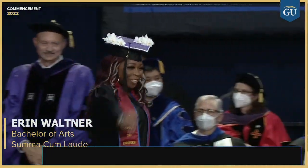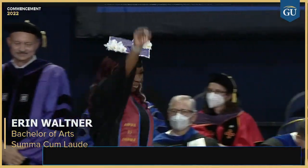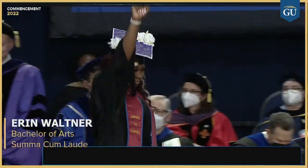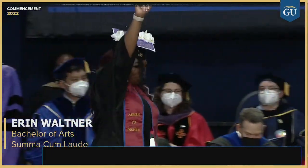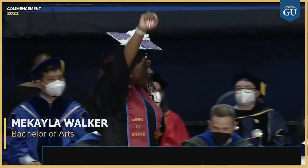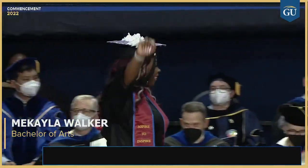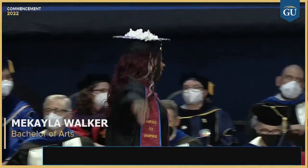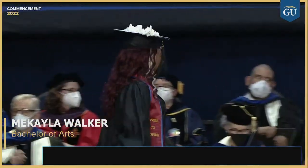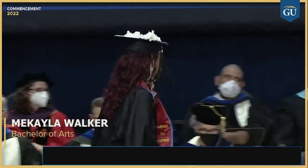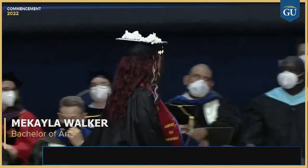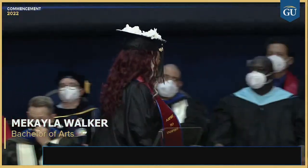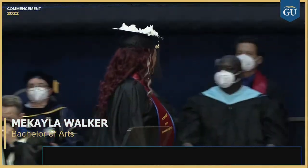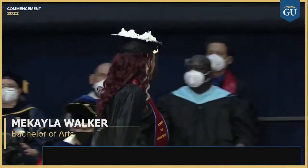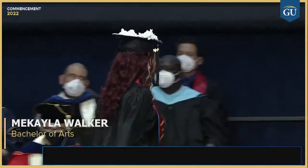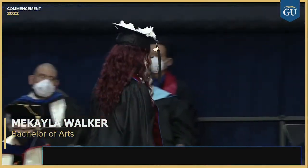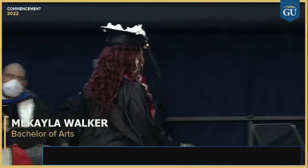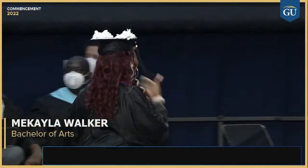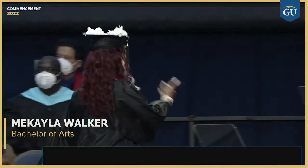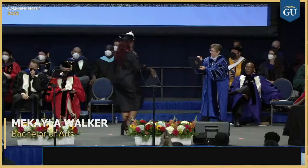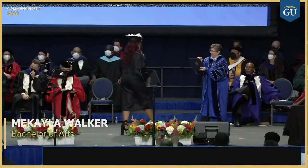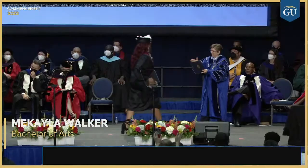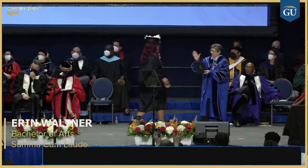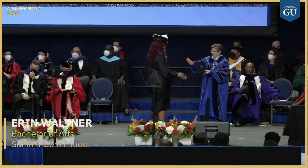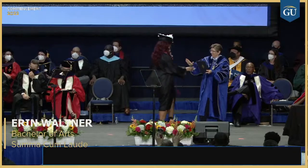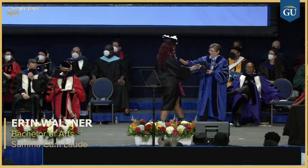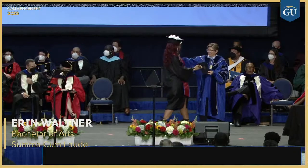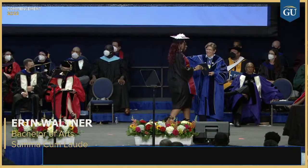Don't give up. Make sure you overcome those obstacles. We did it all.